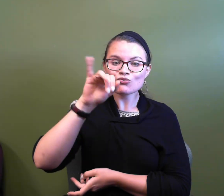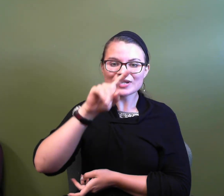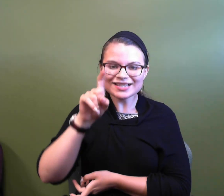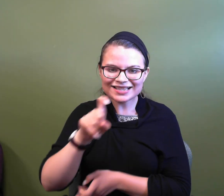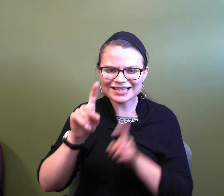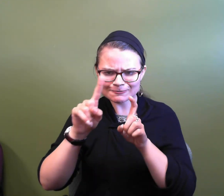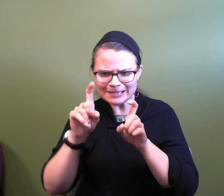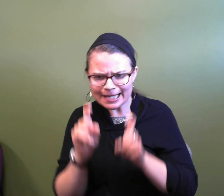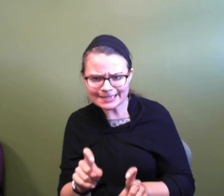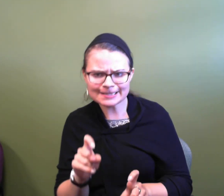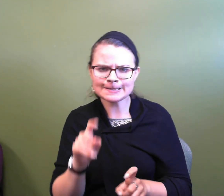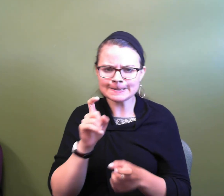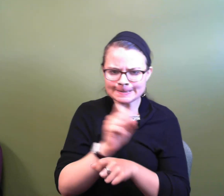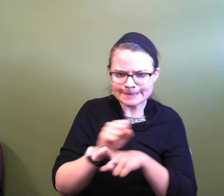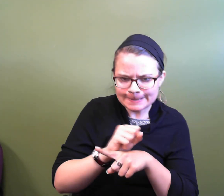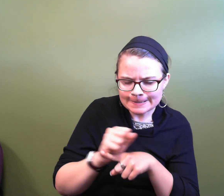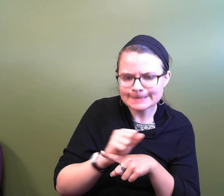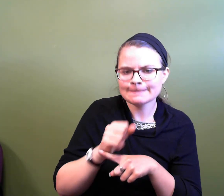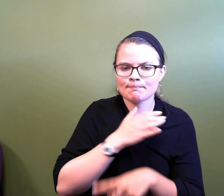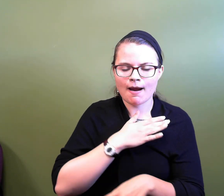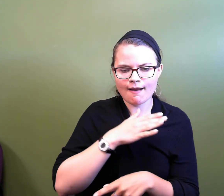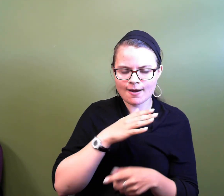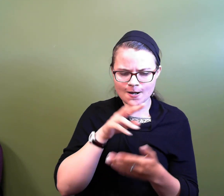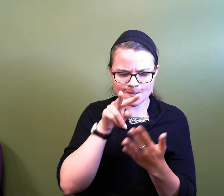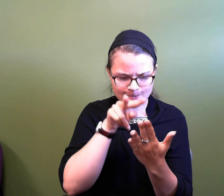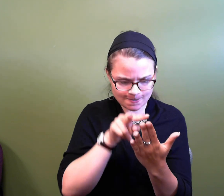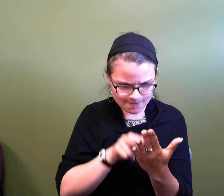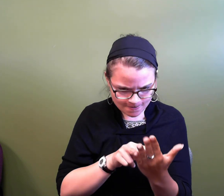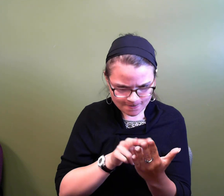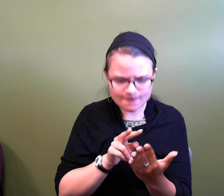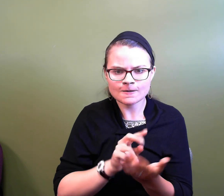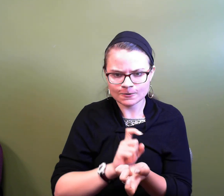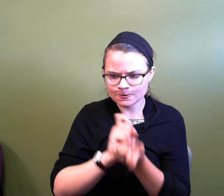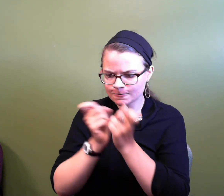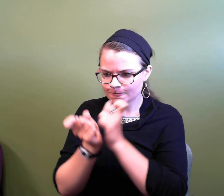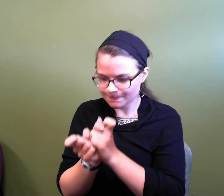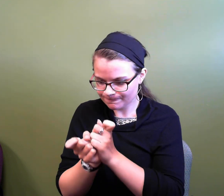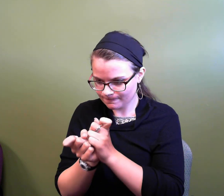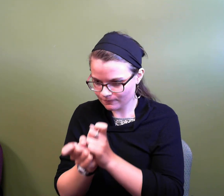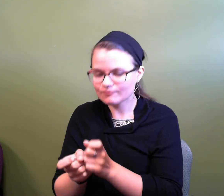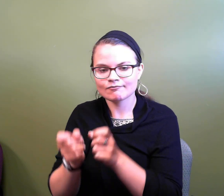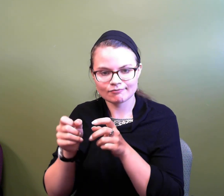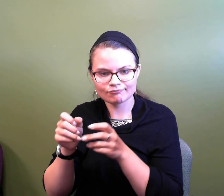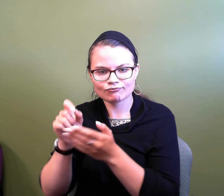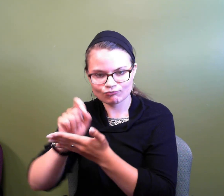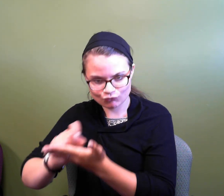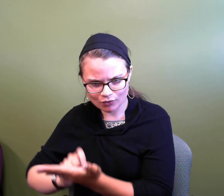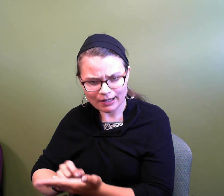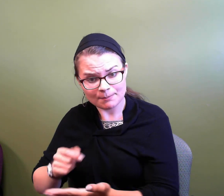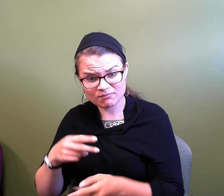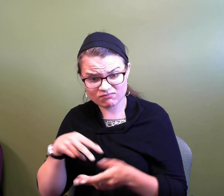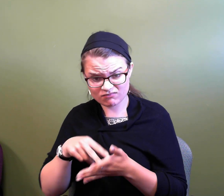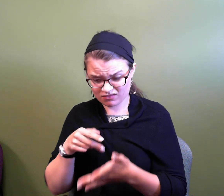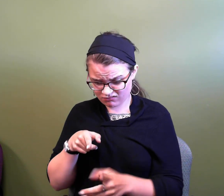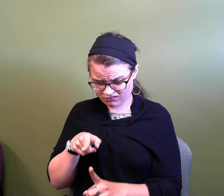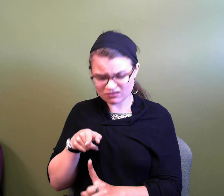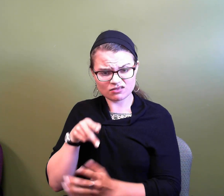paraphrasing skills. So you can see, am I doing this right? Is this the right way to do this? And